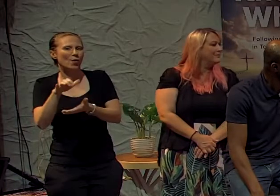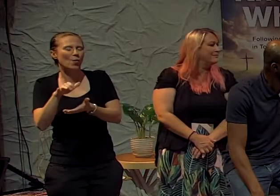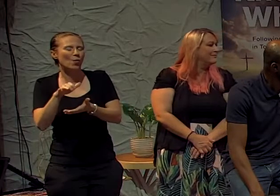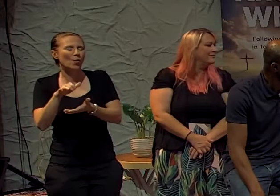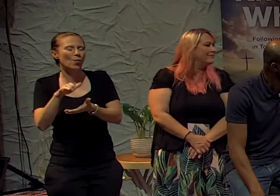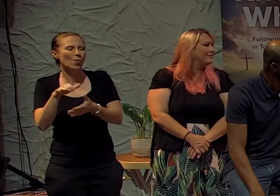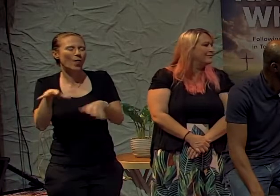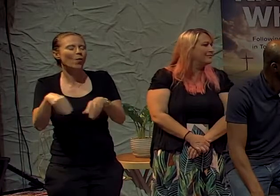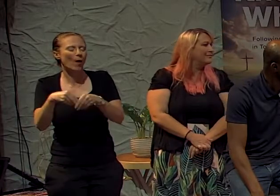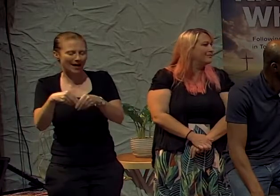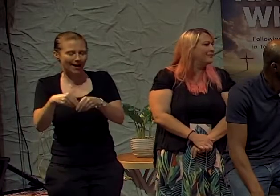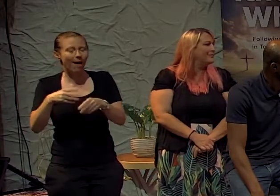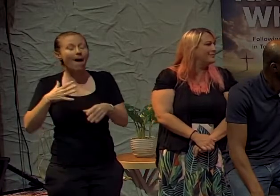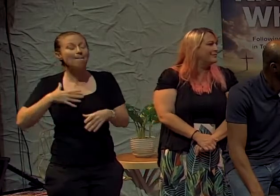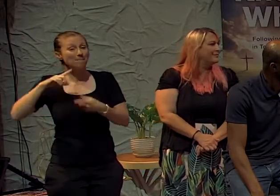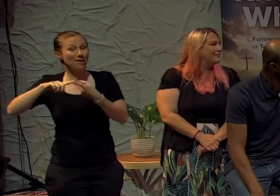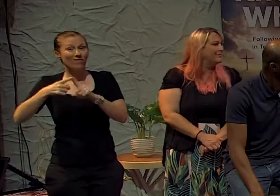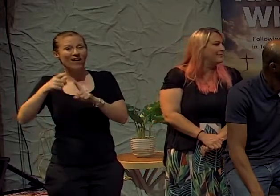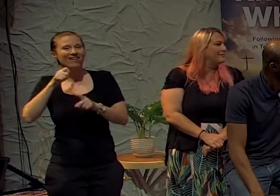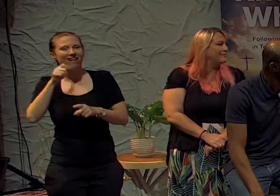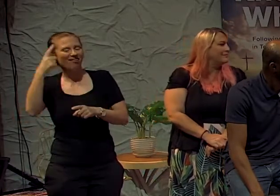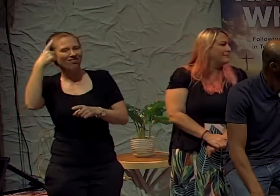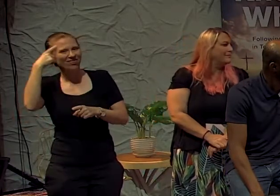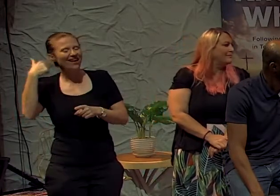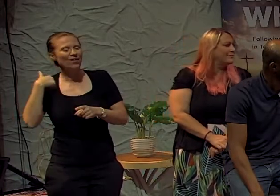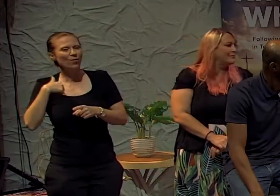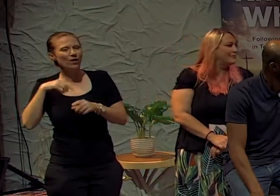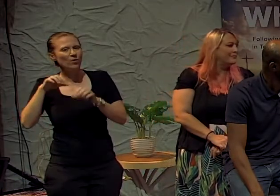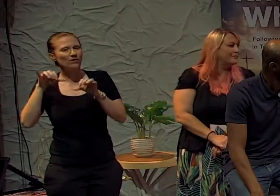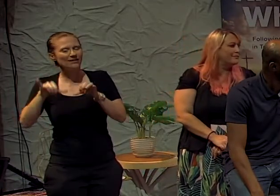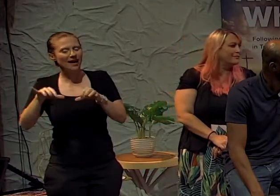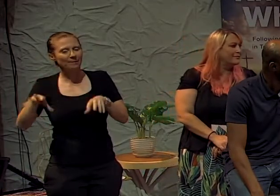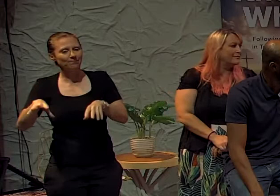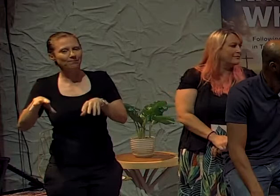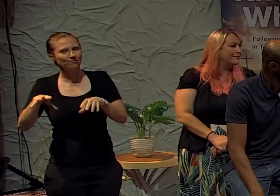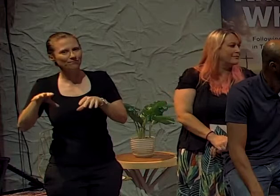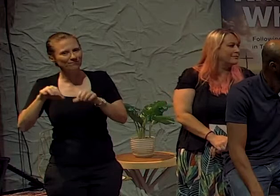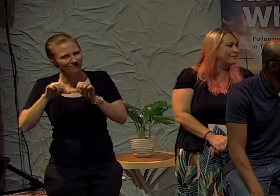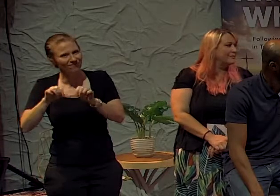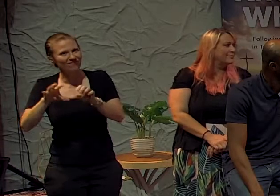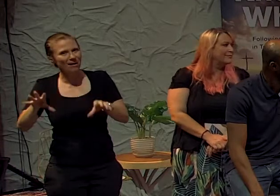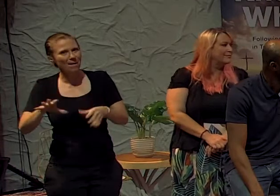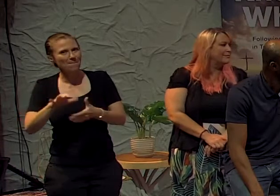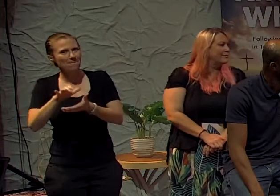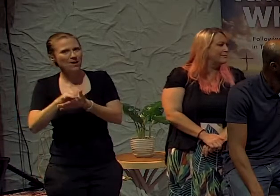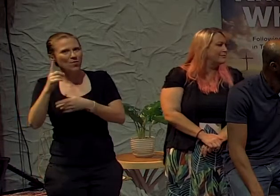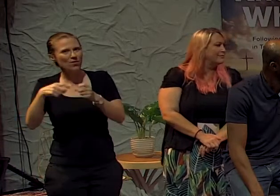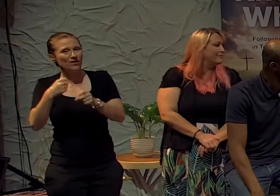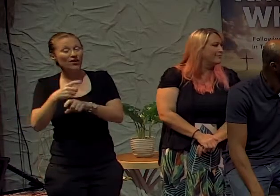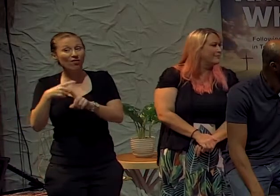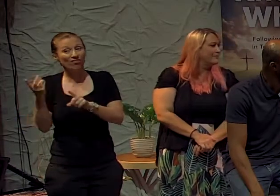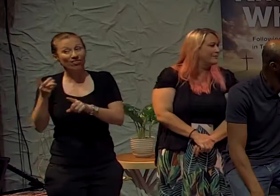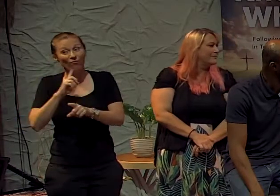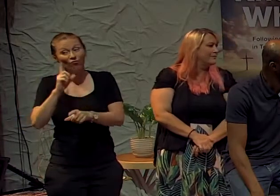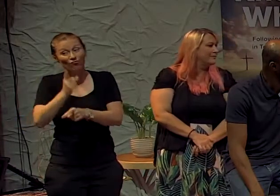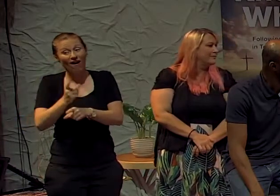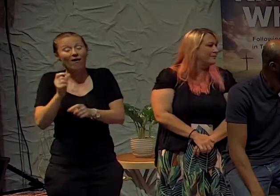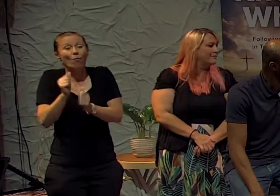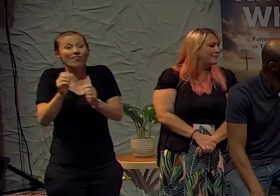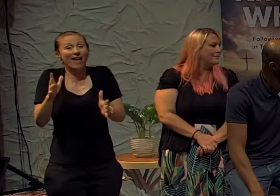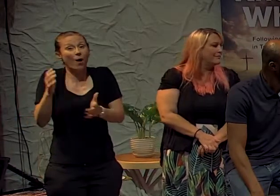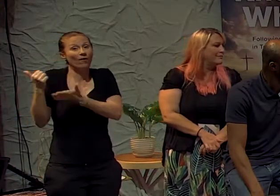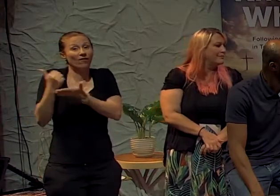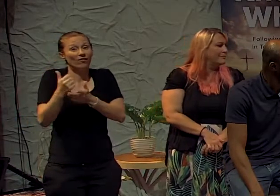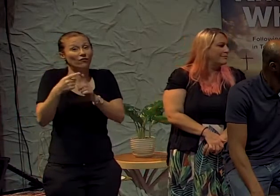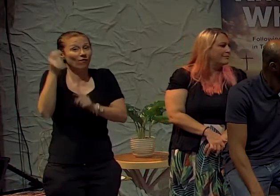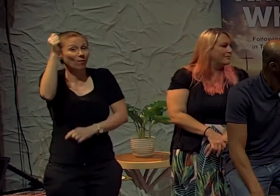think we'd stay married a year, and they were right had it not been an intervention from the Lord. And so long story short